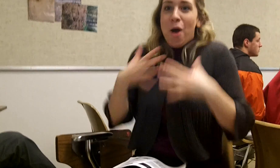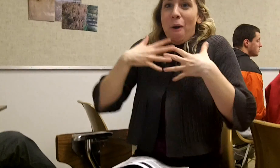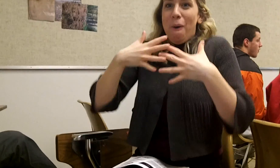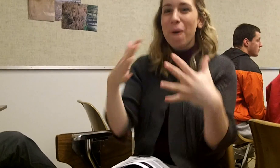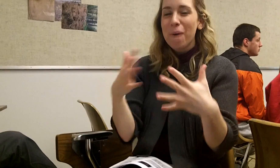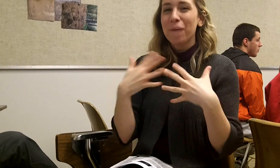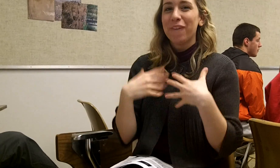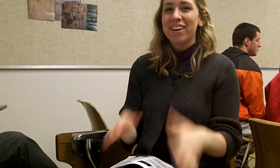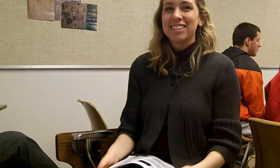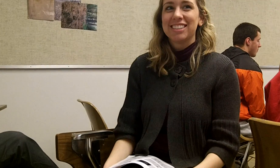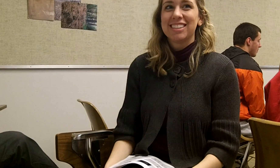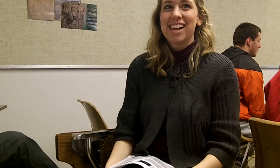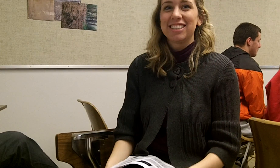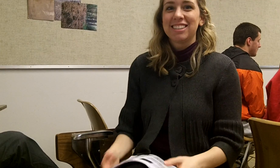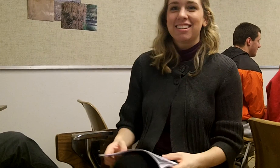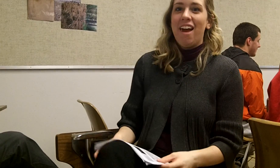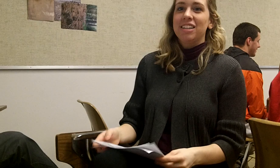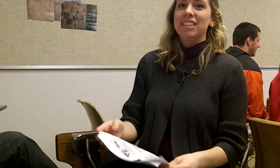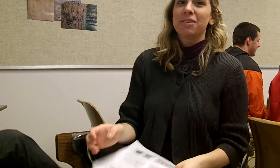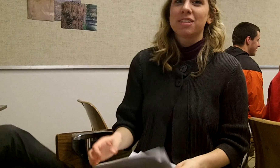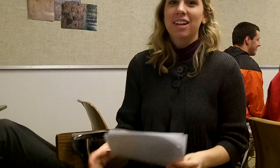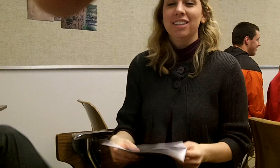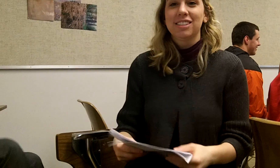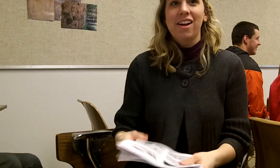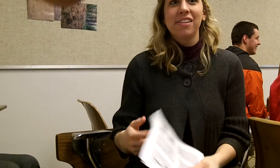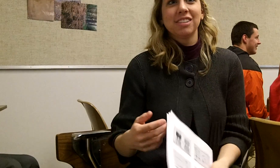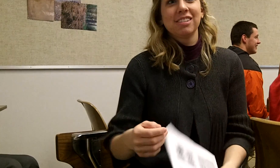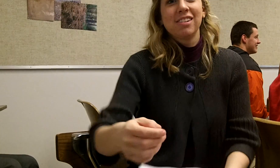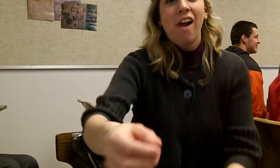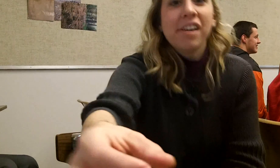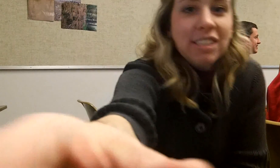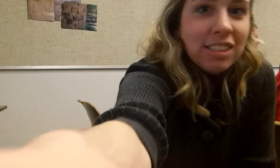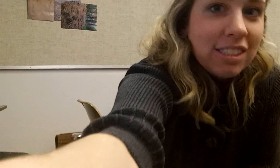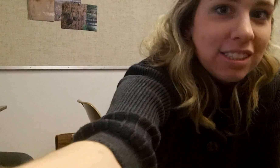Yes. Okay, one of these Absolutely. beeped. That one's no screen. They're going to be large text size.